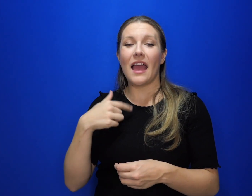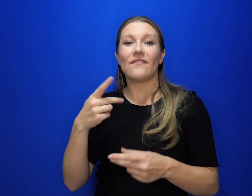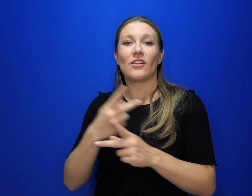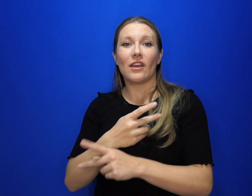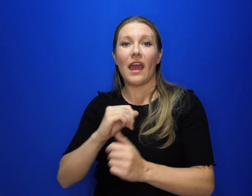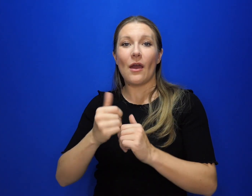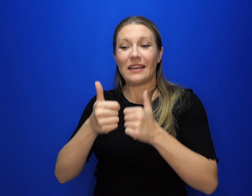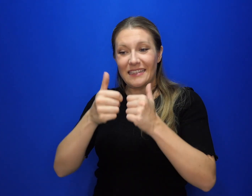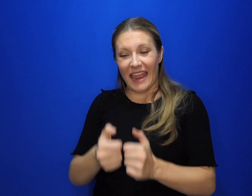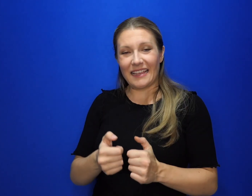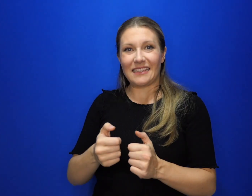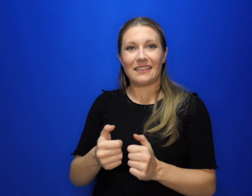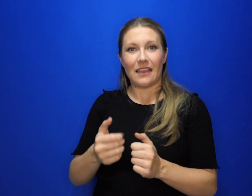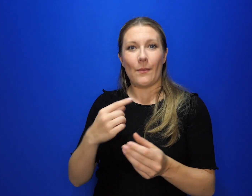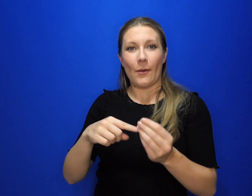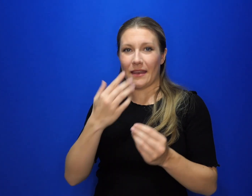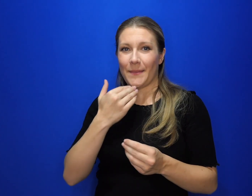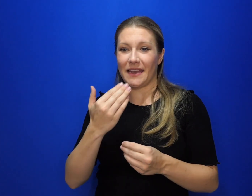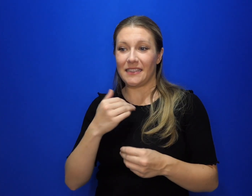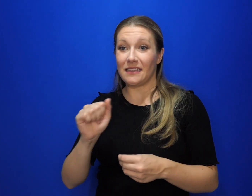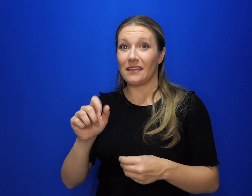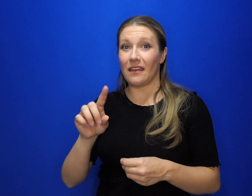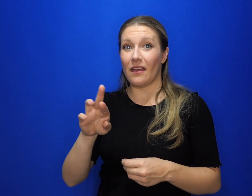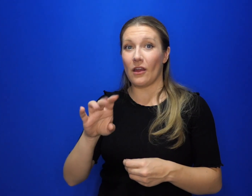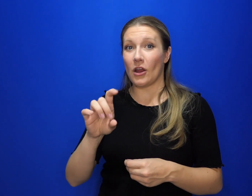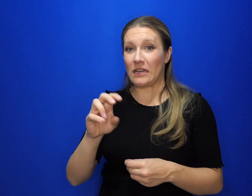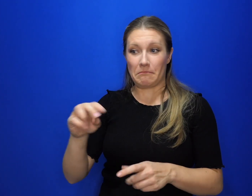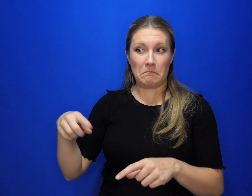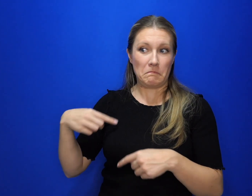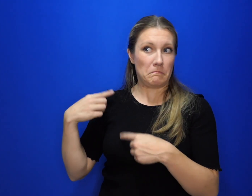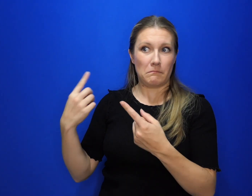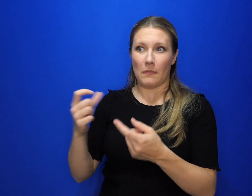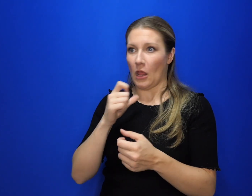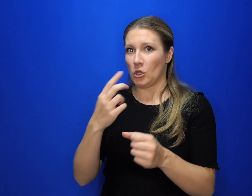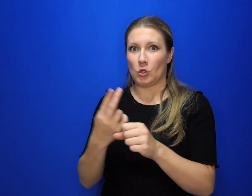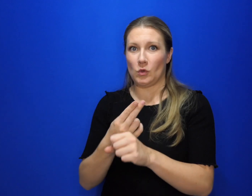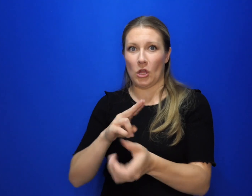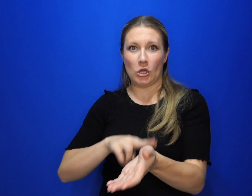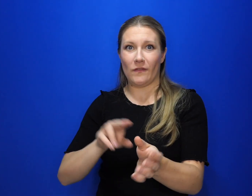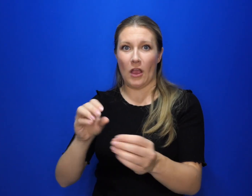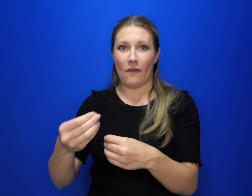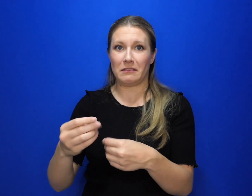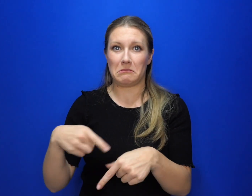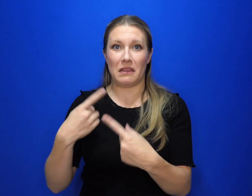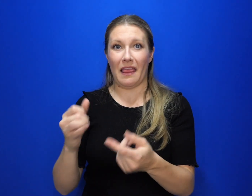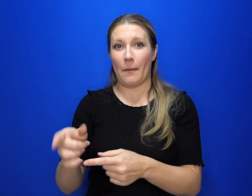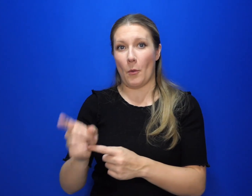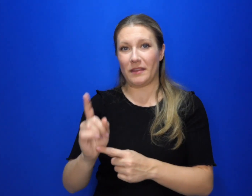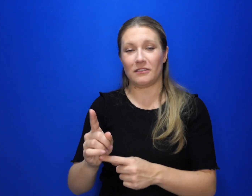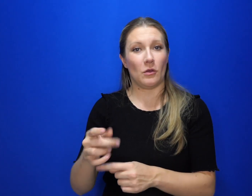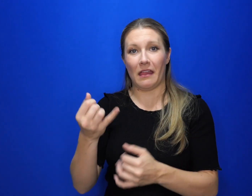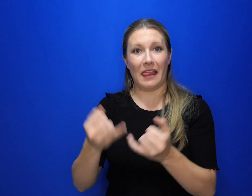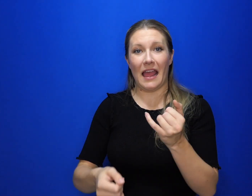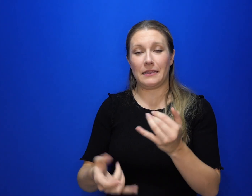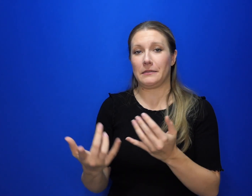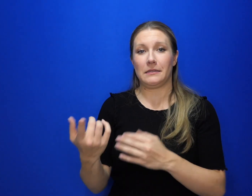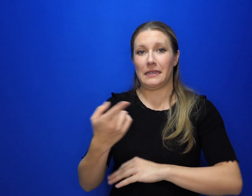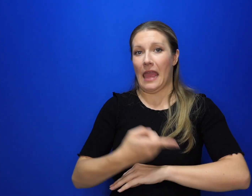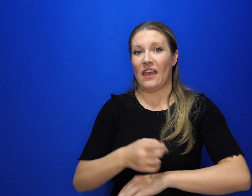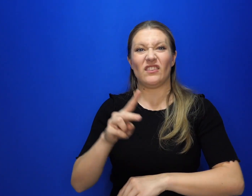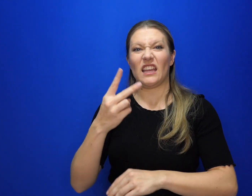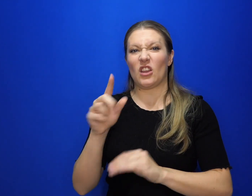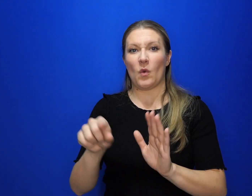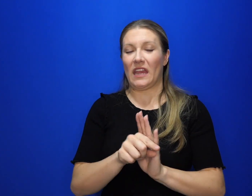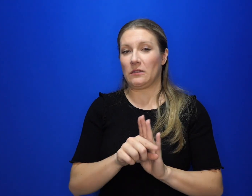text diabetes. And Arden has never been to the nurse's office since that moment. So the last day